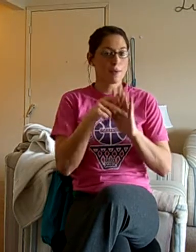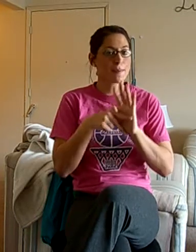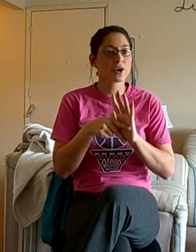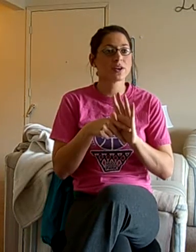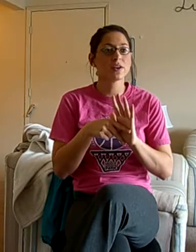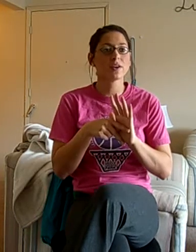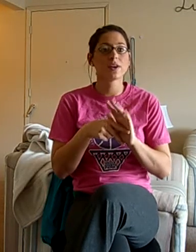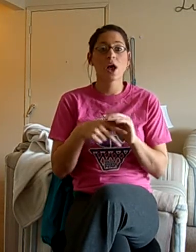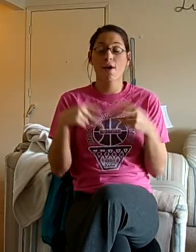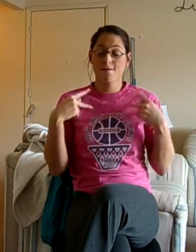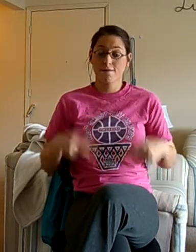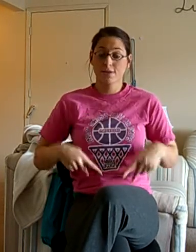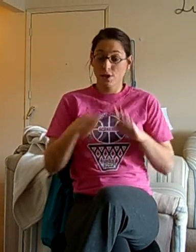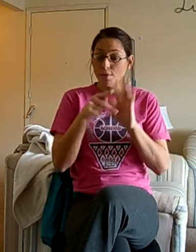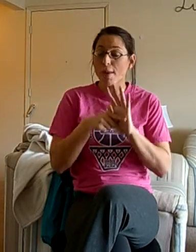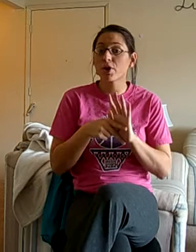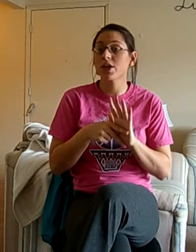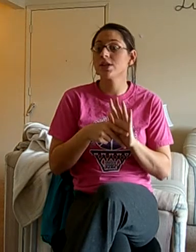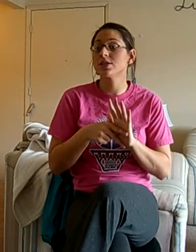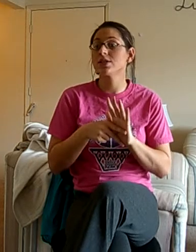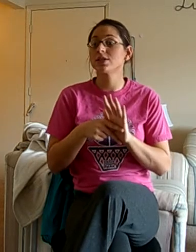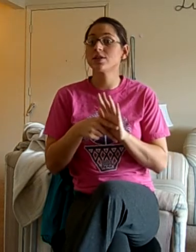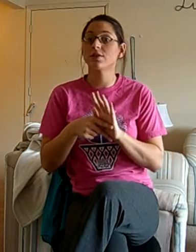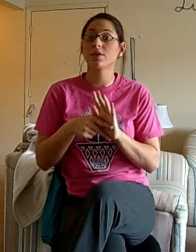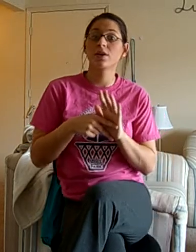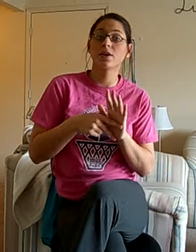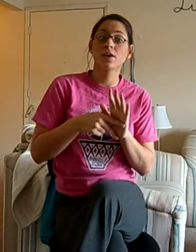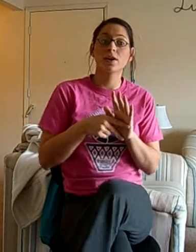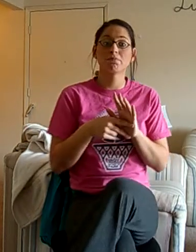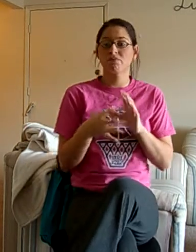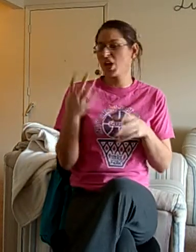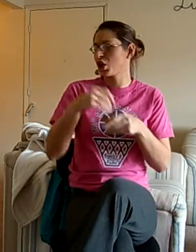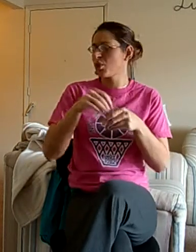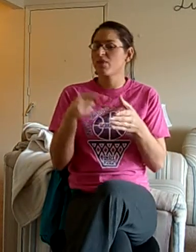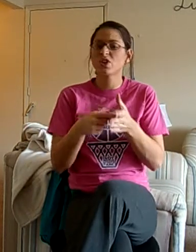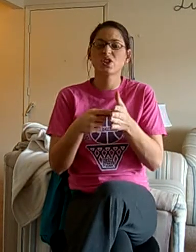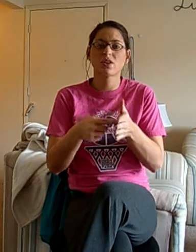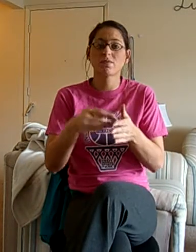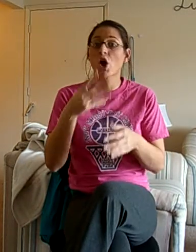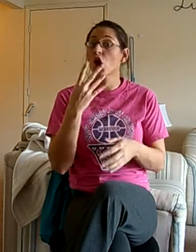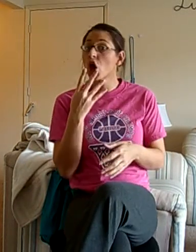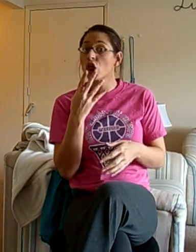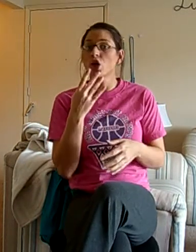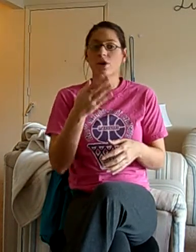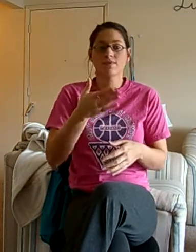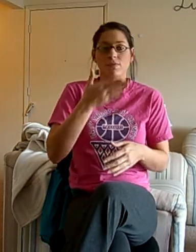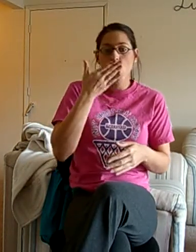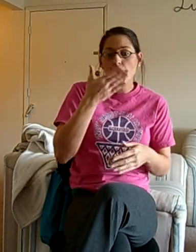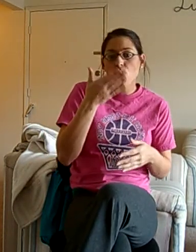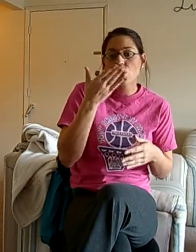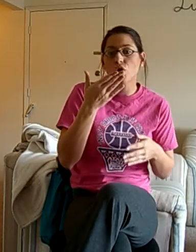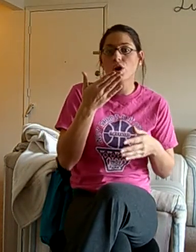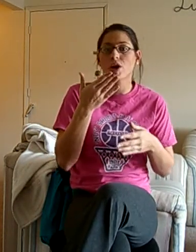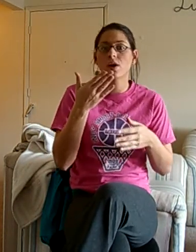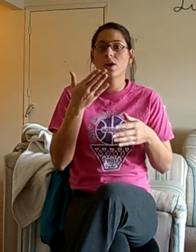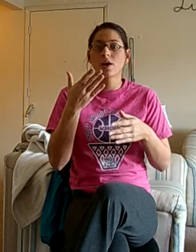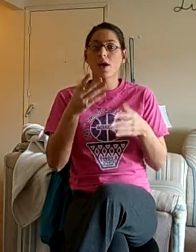Physical properties are going to be such things as solubility, color, density, odor, melting point, boiling point, taste,